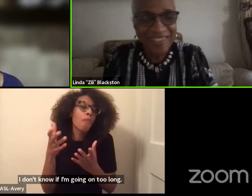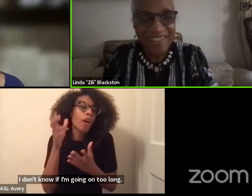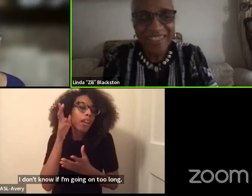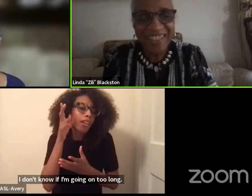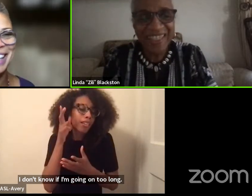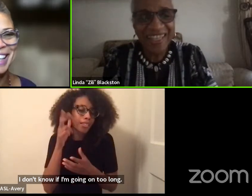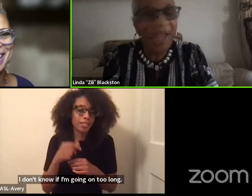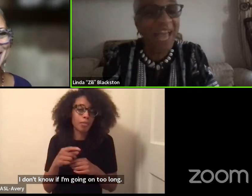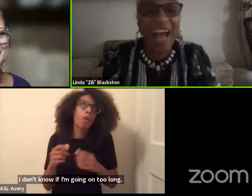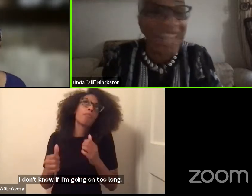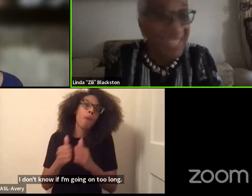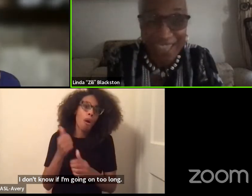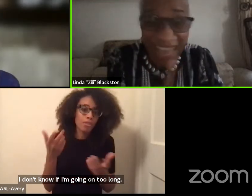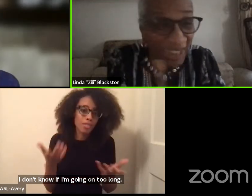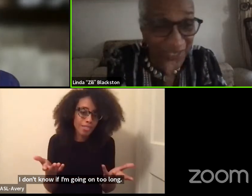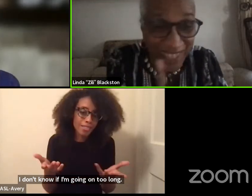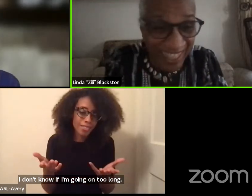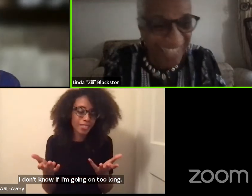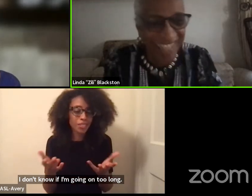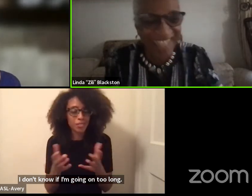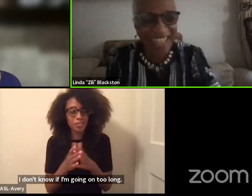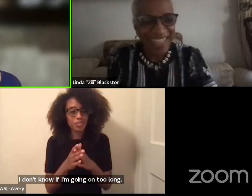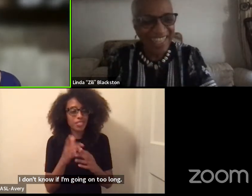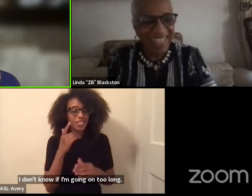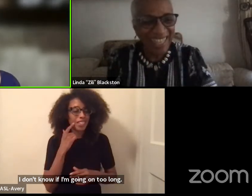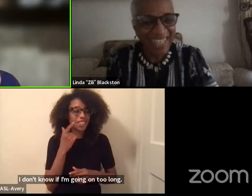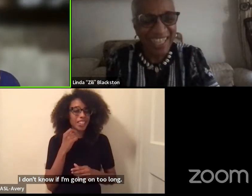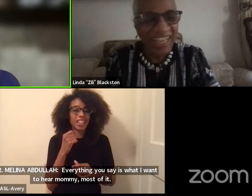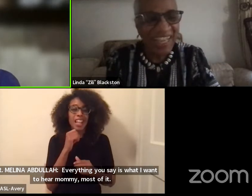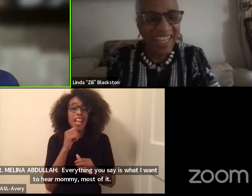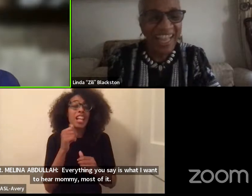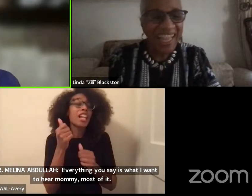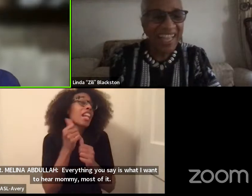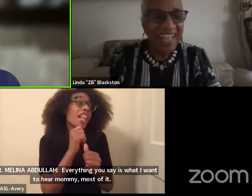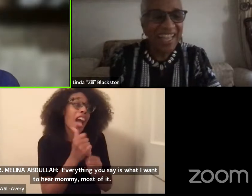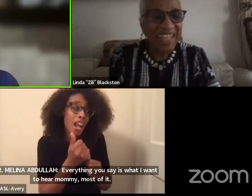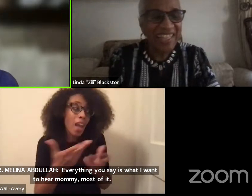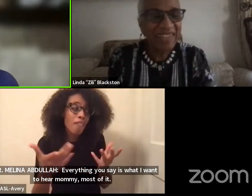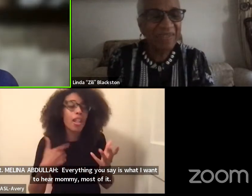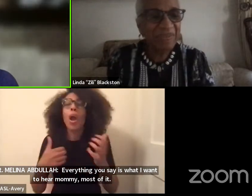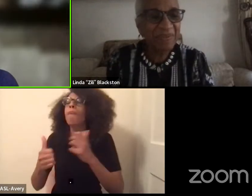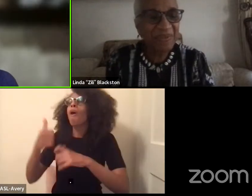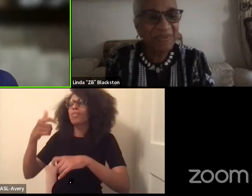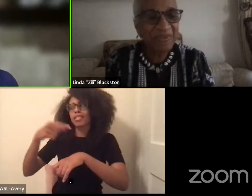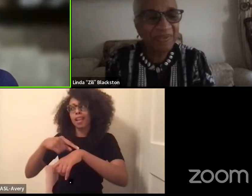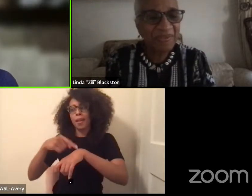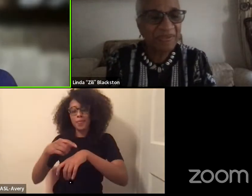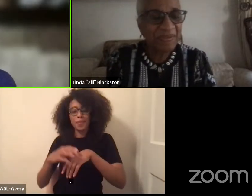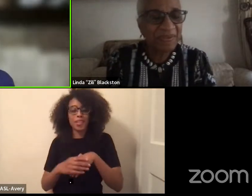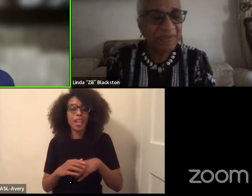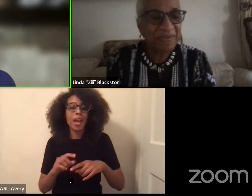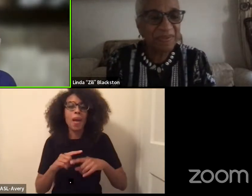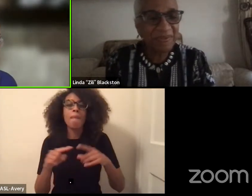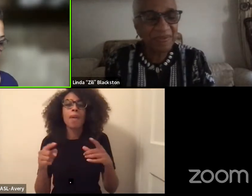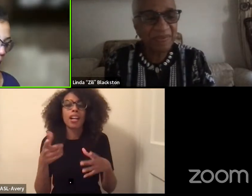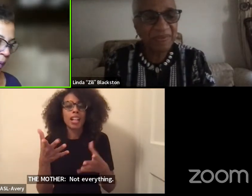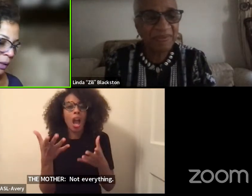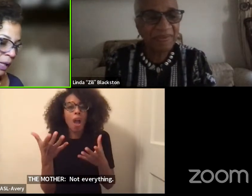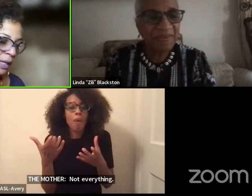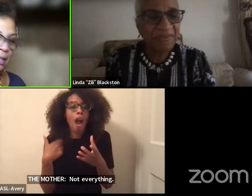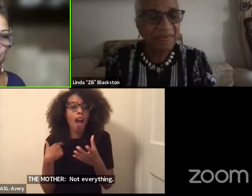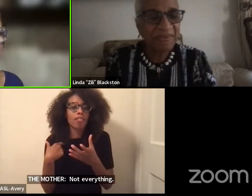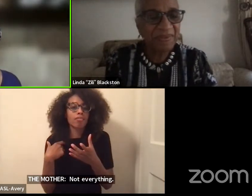of. Not everything. Most of the time. I did want us to engage,